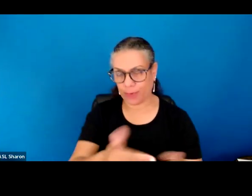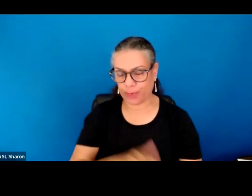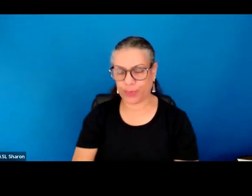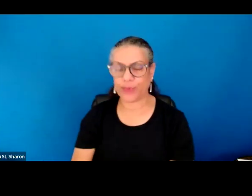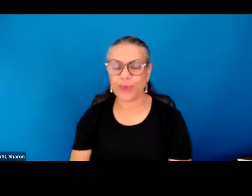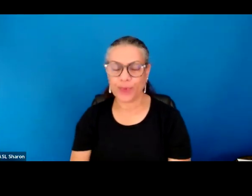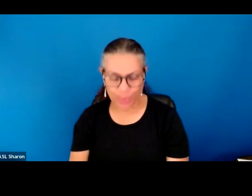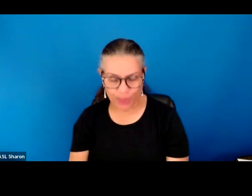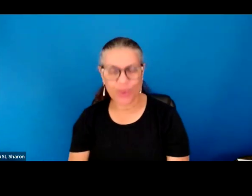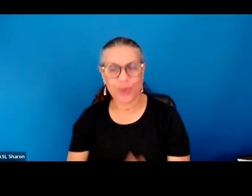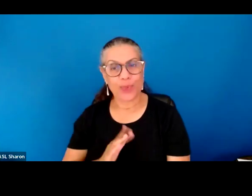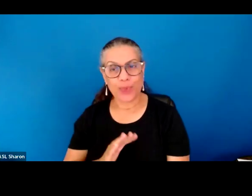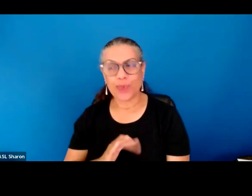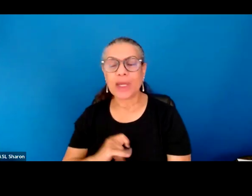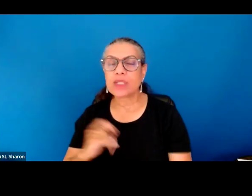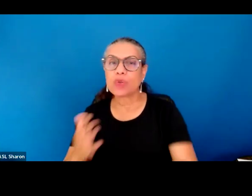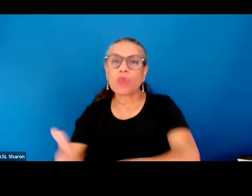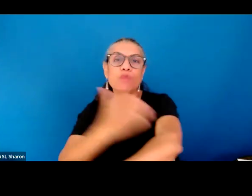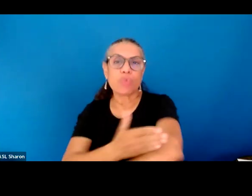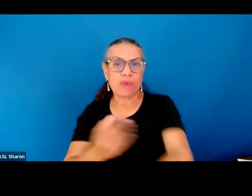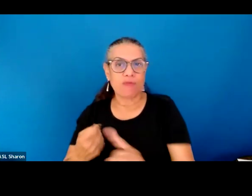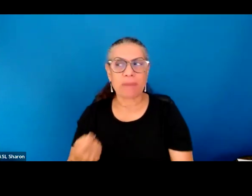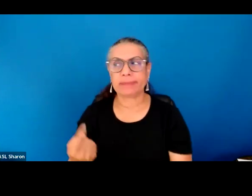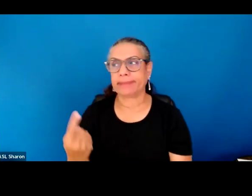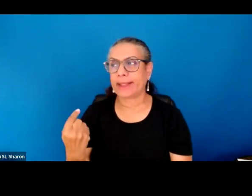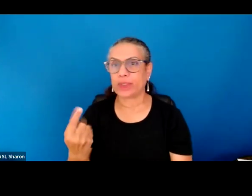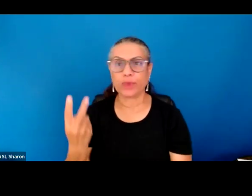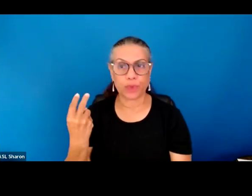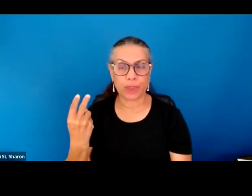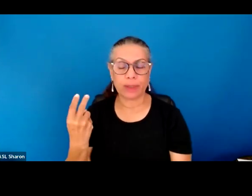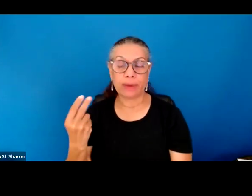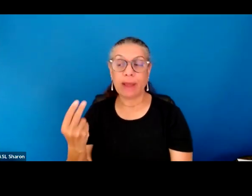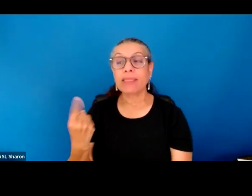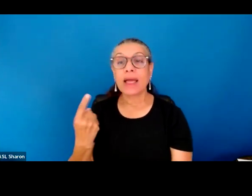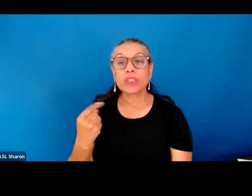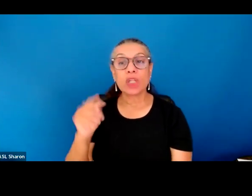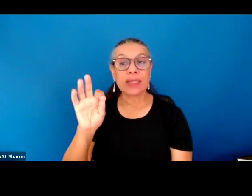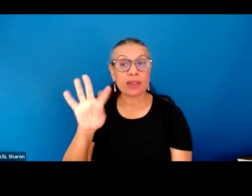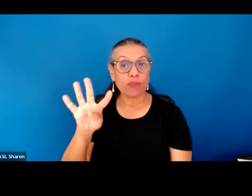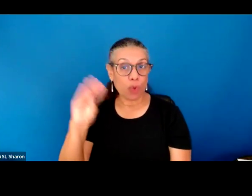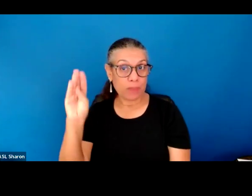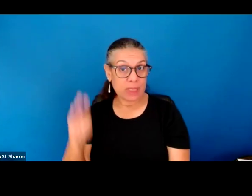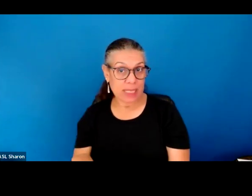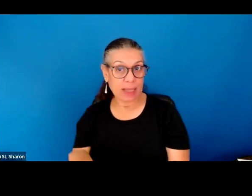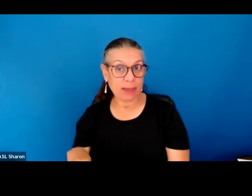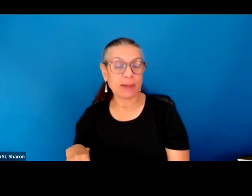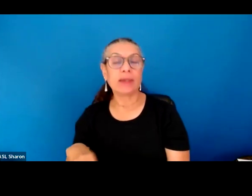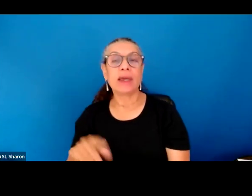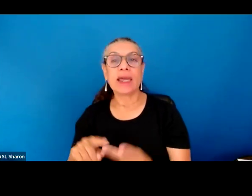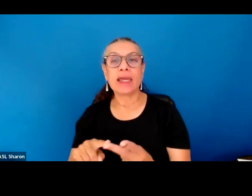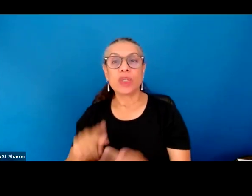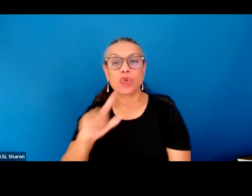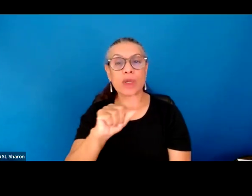a big markup from the last couple of years. Last year's was 94% that I had reported, and in 2023